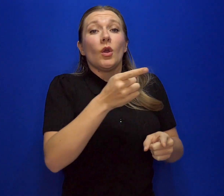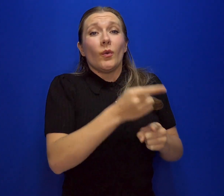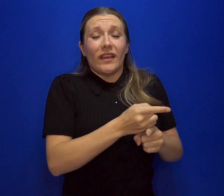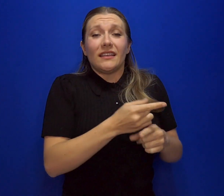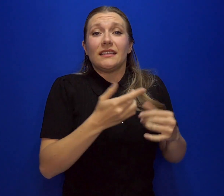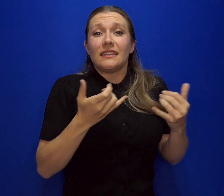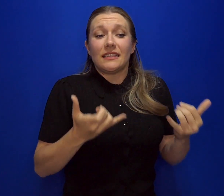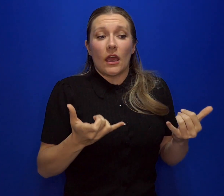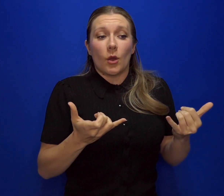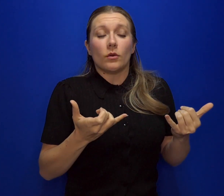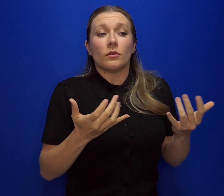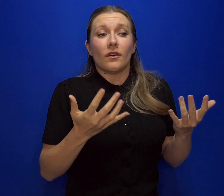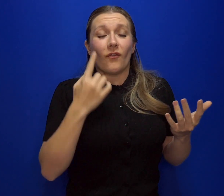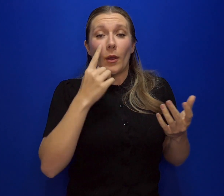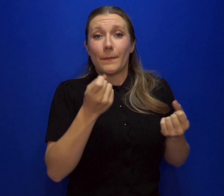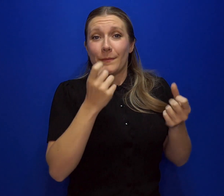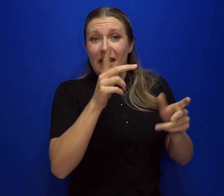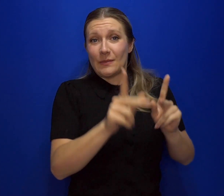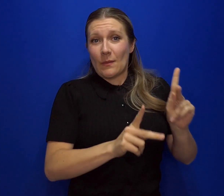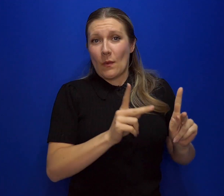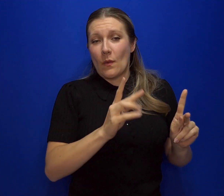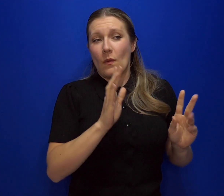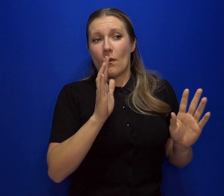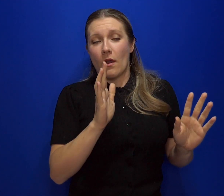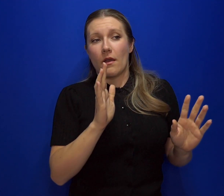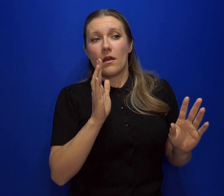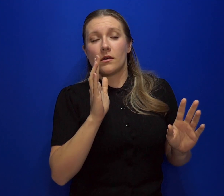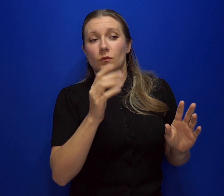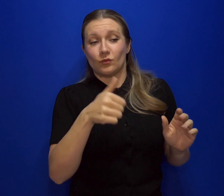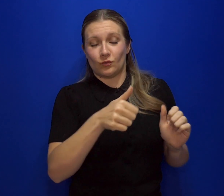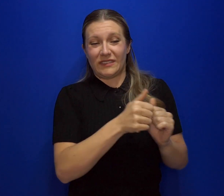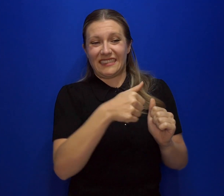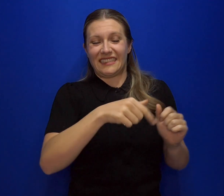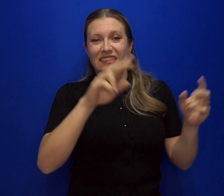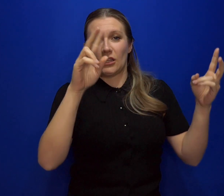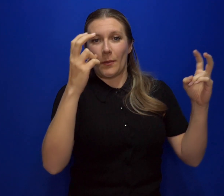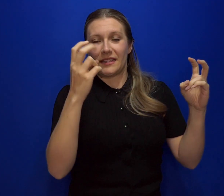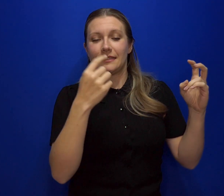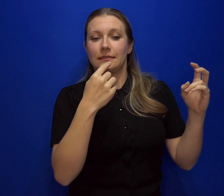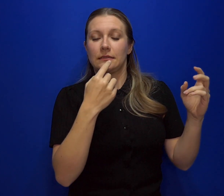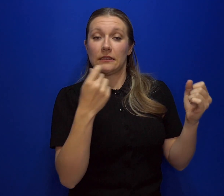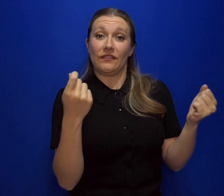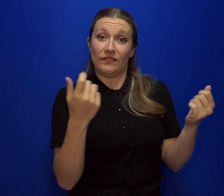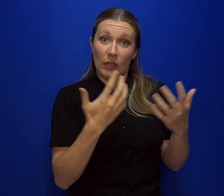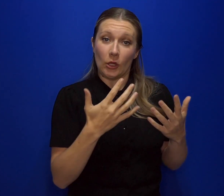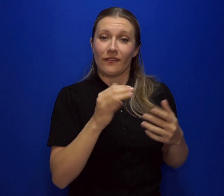Because then it does for many people. And I would say, with this topic of fear of insulin,